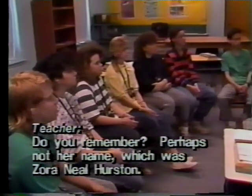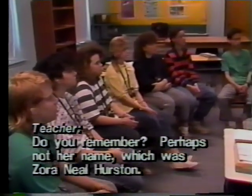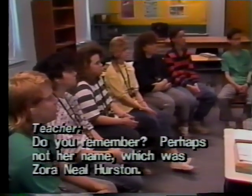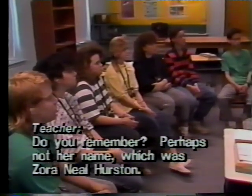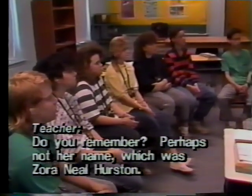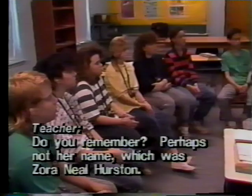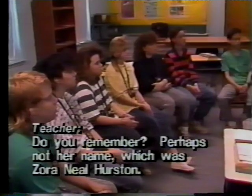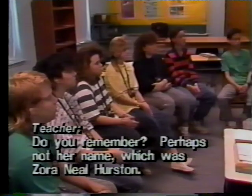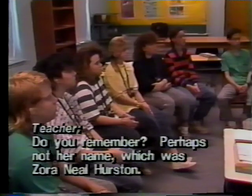Hurston.